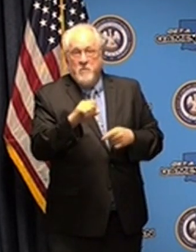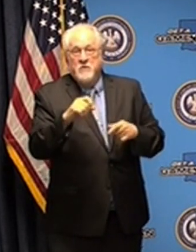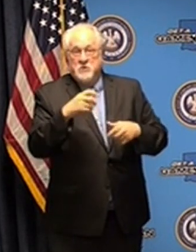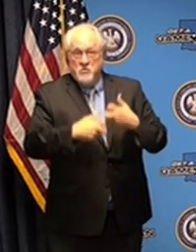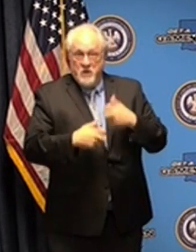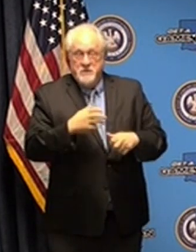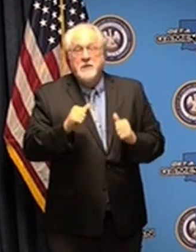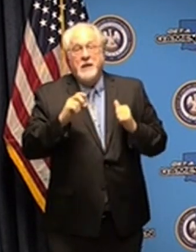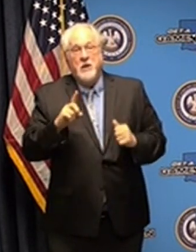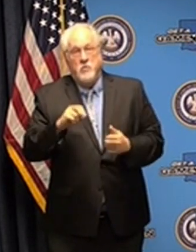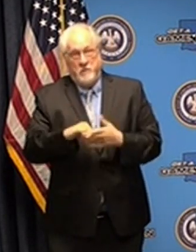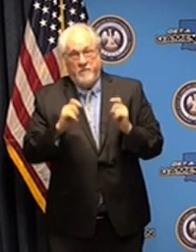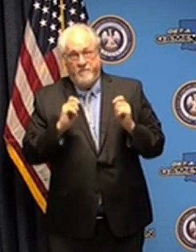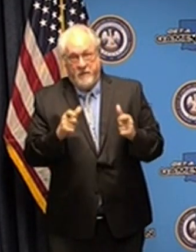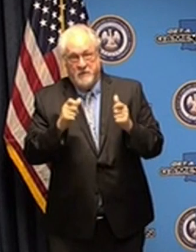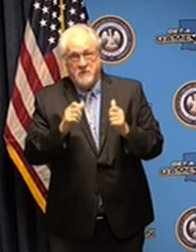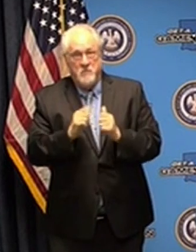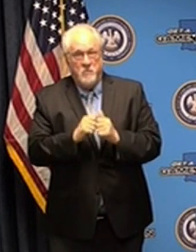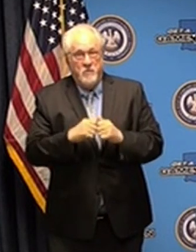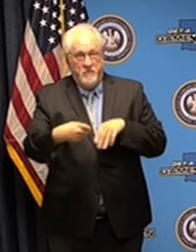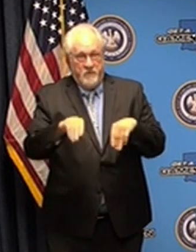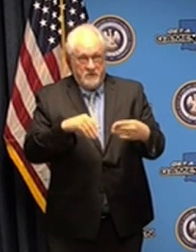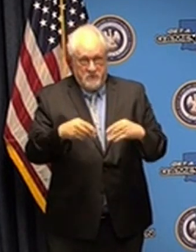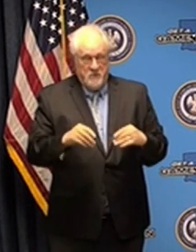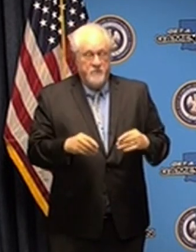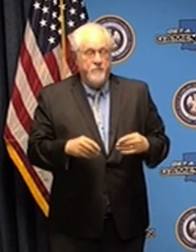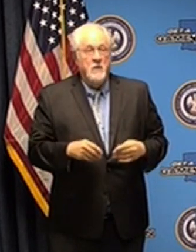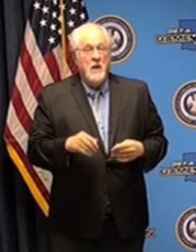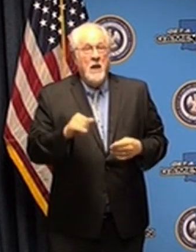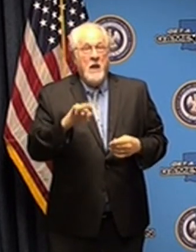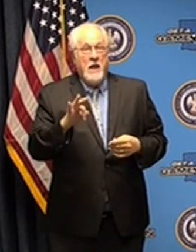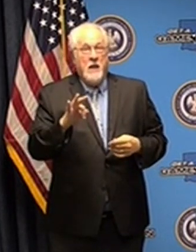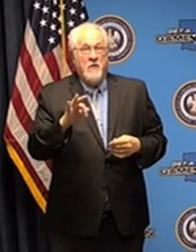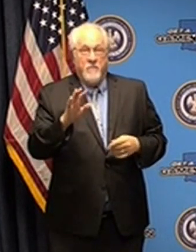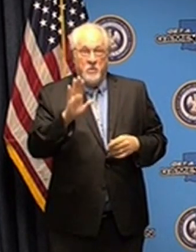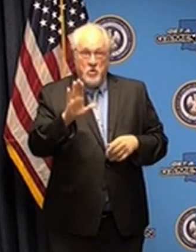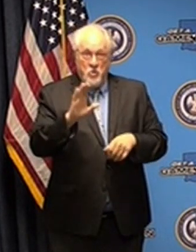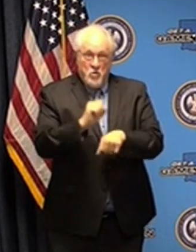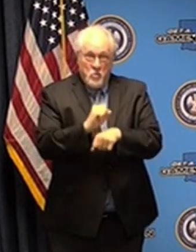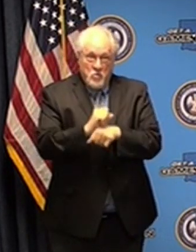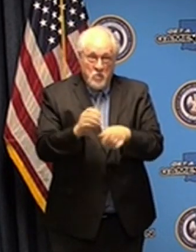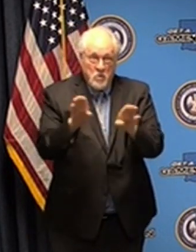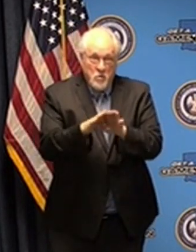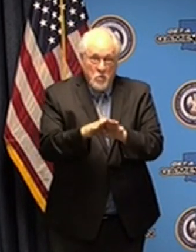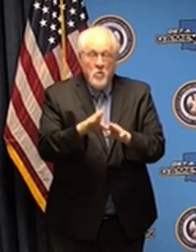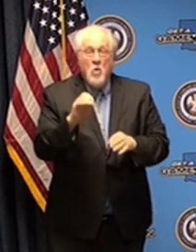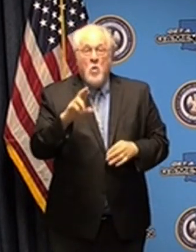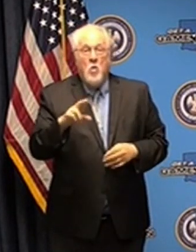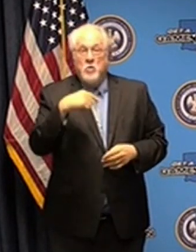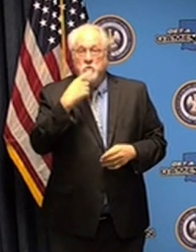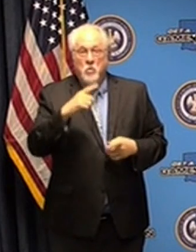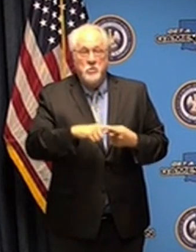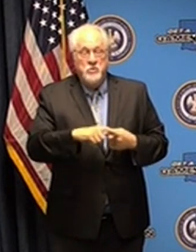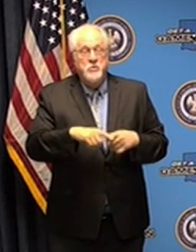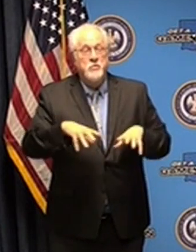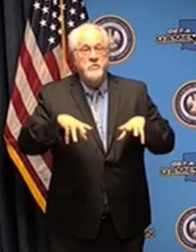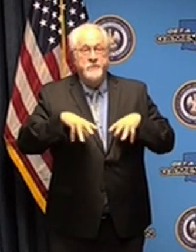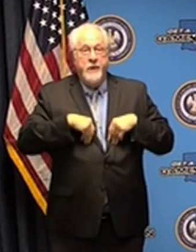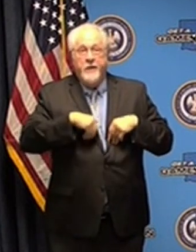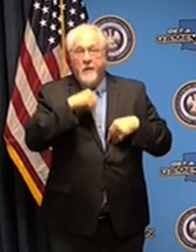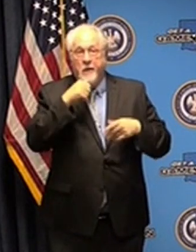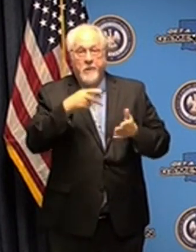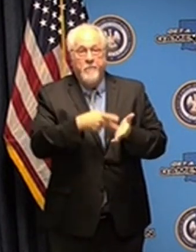able to do so very, very quickly and with tremendous flexibility. If your workplace is temporarily closed, or if you've been told to take unpaid